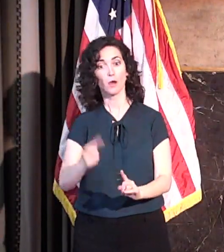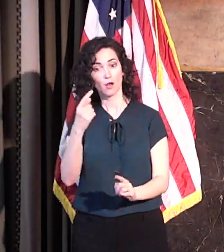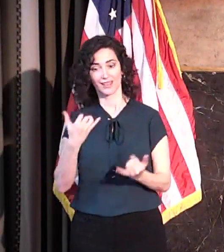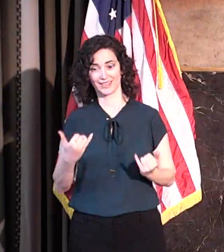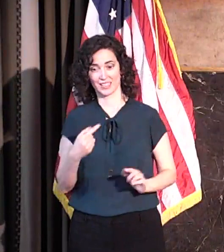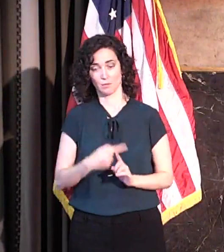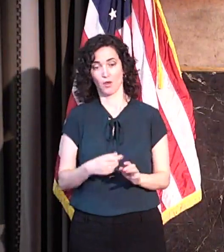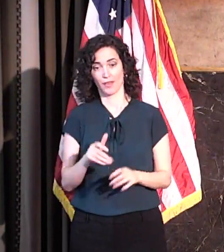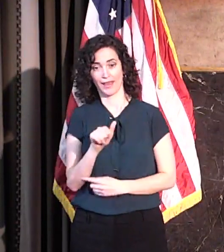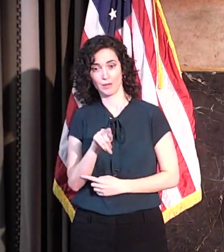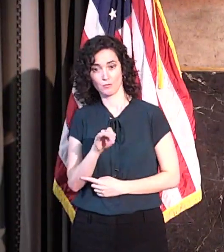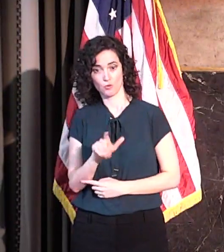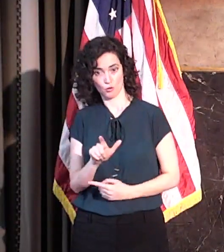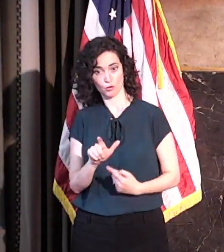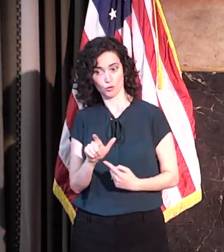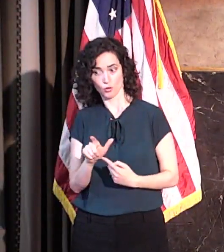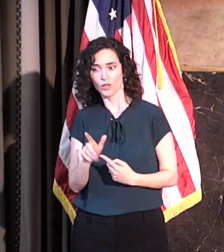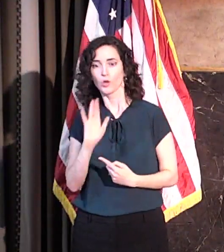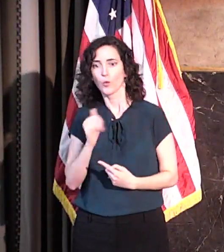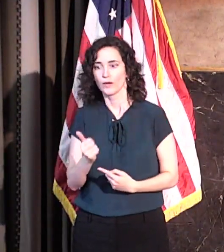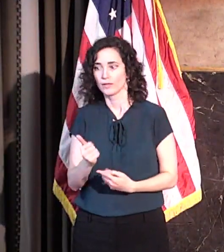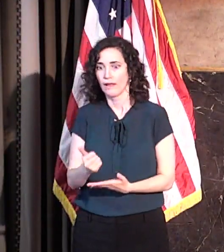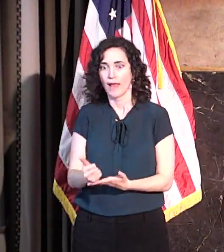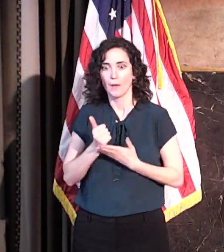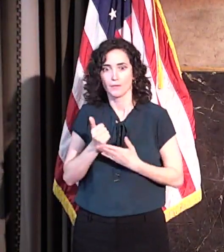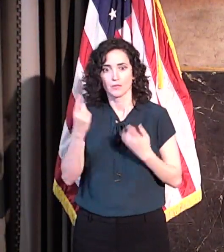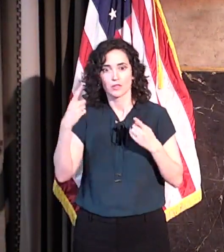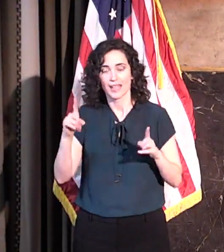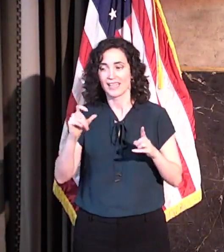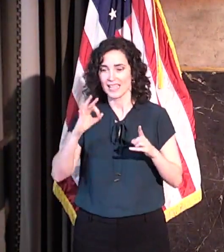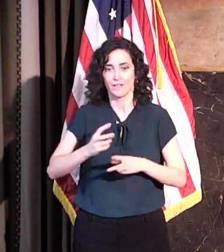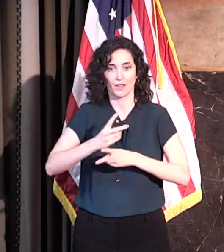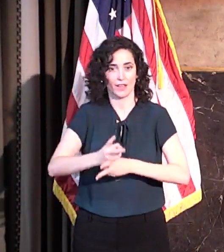important for our success. This is how we protect